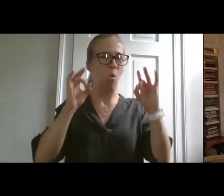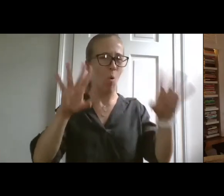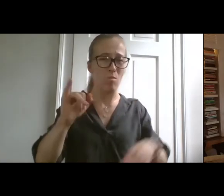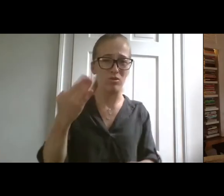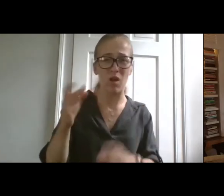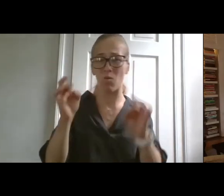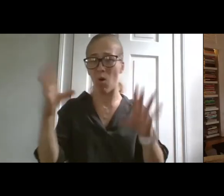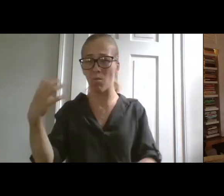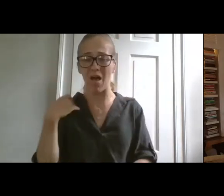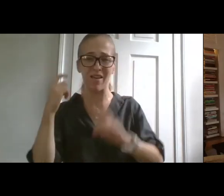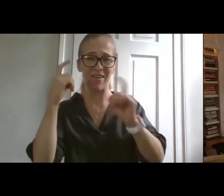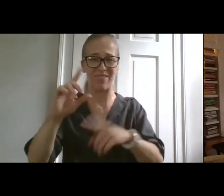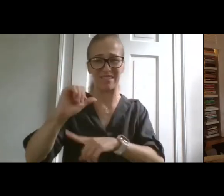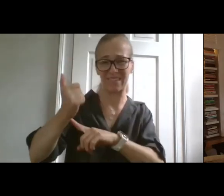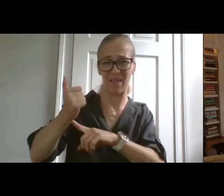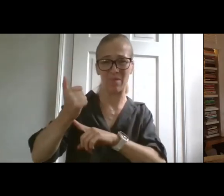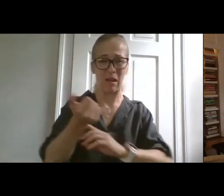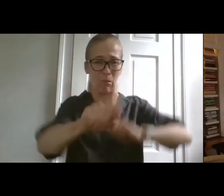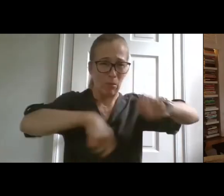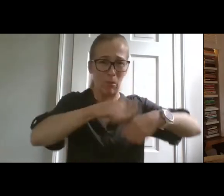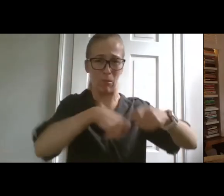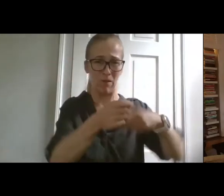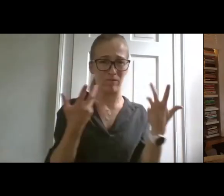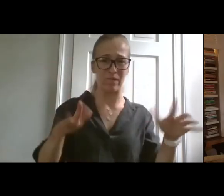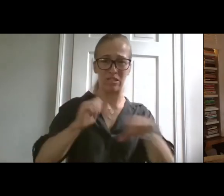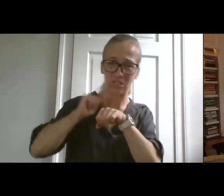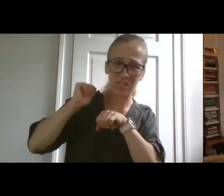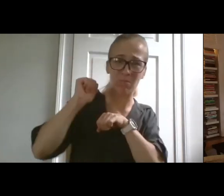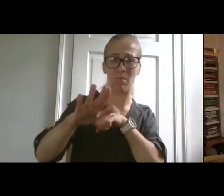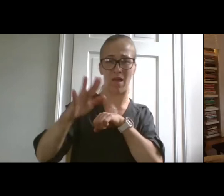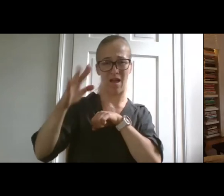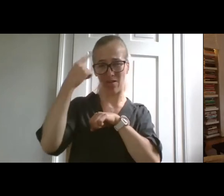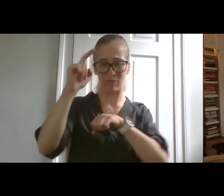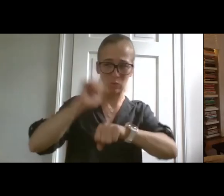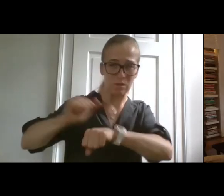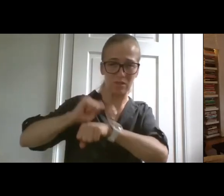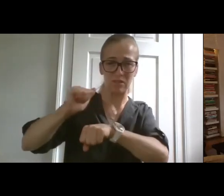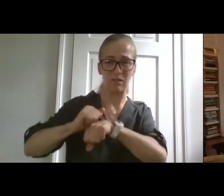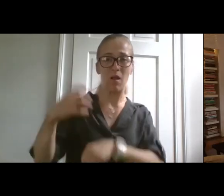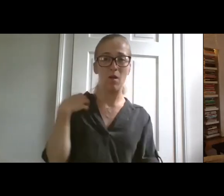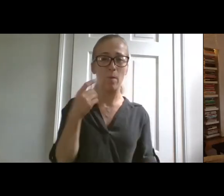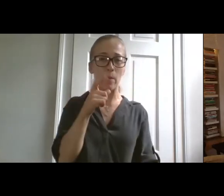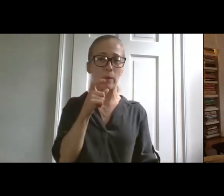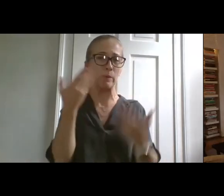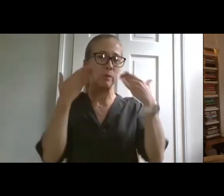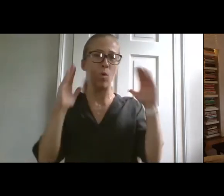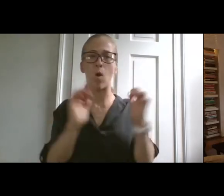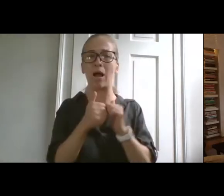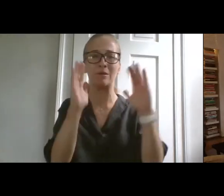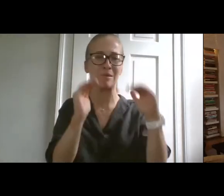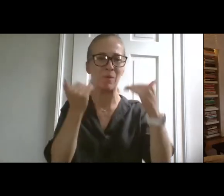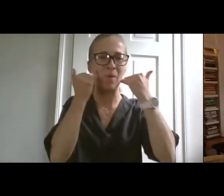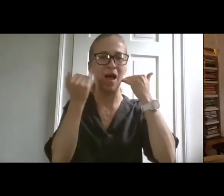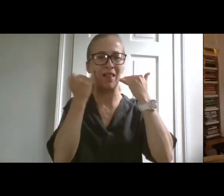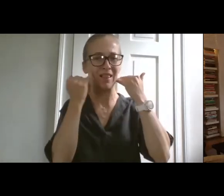who gives him 10 minutes to put on a bandage and sends him back out in the line. Boss who wouldn't know how to smile if he